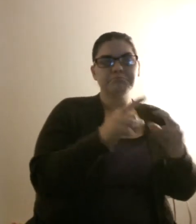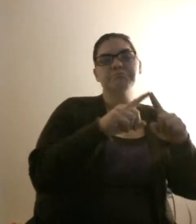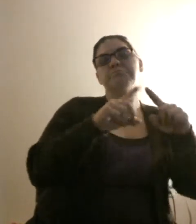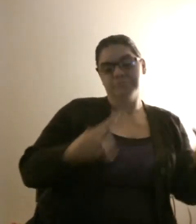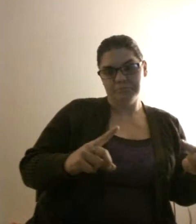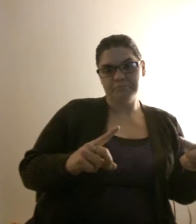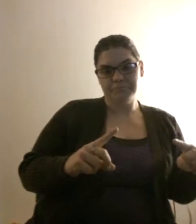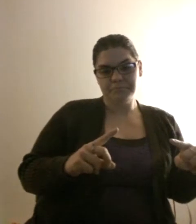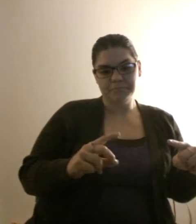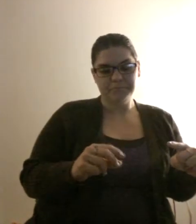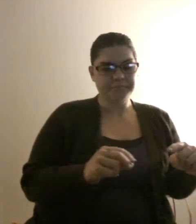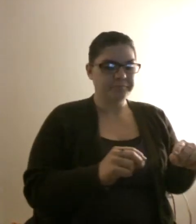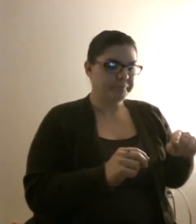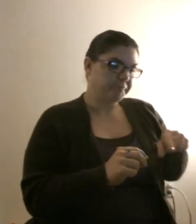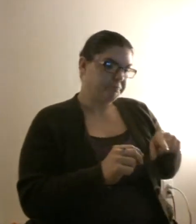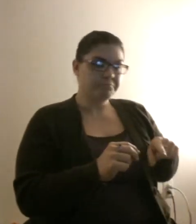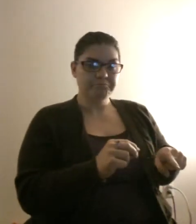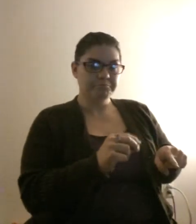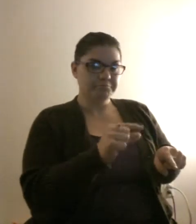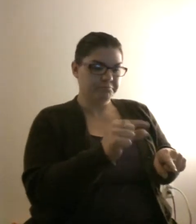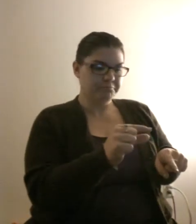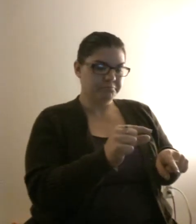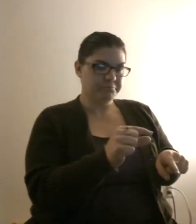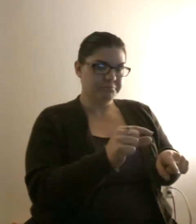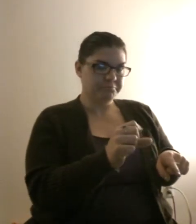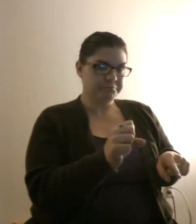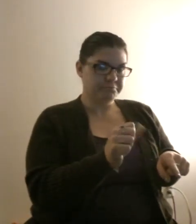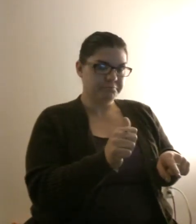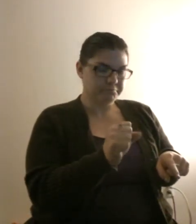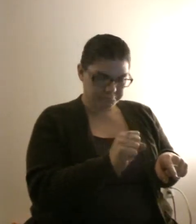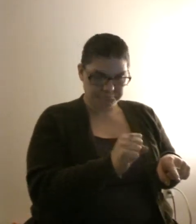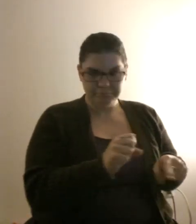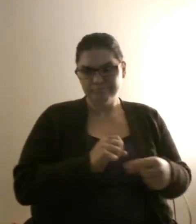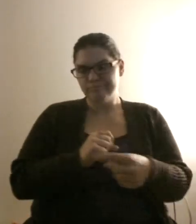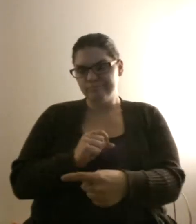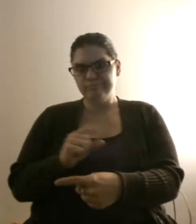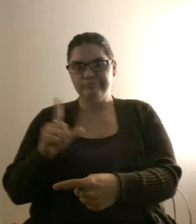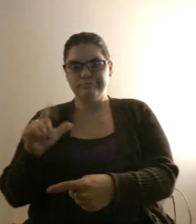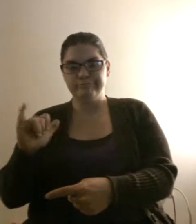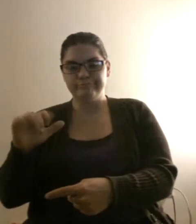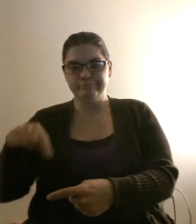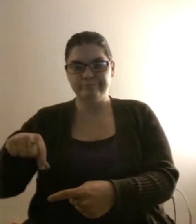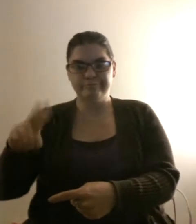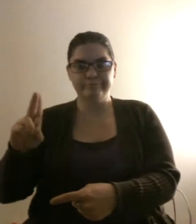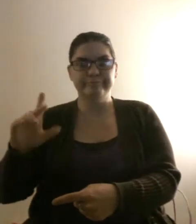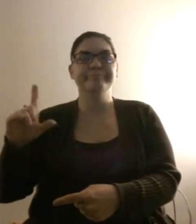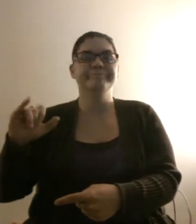just the opposite, where you take water that is in the gaseous form and convert that into water into liquid form.